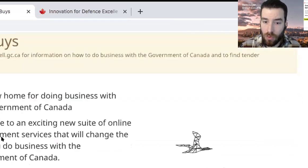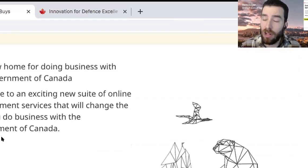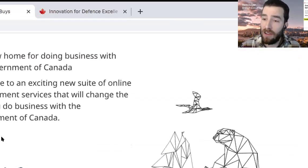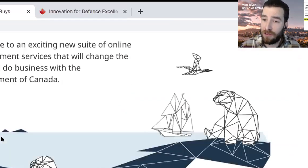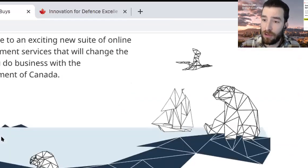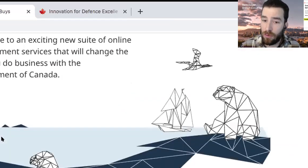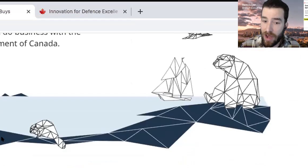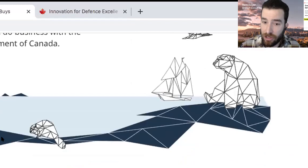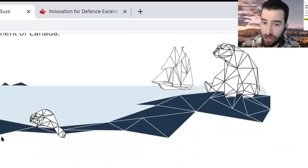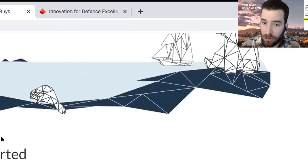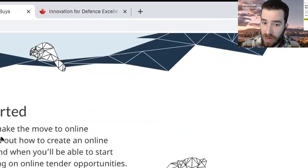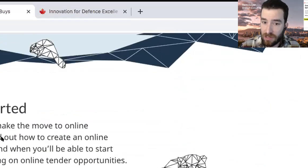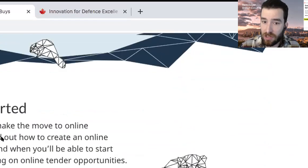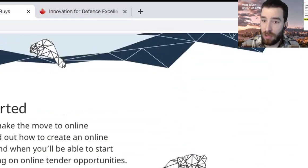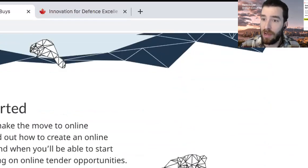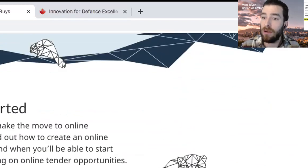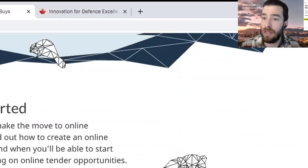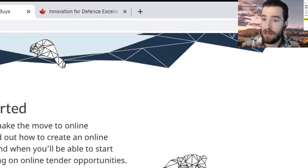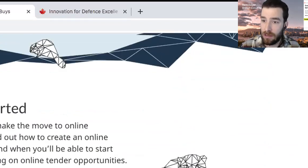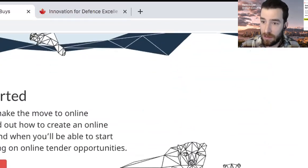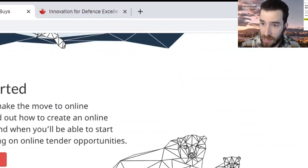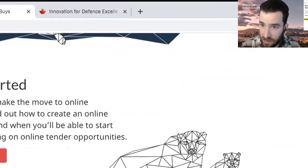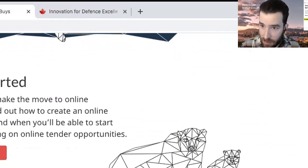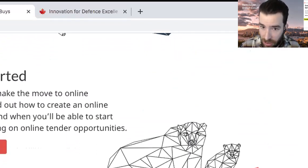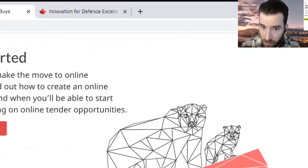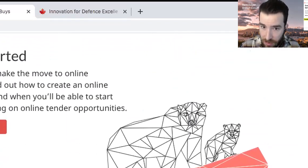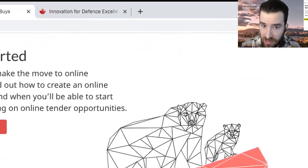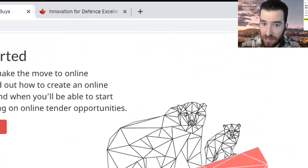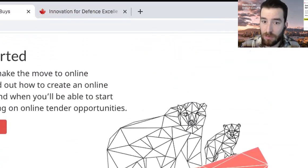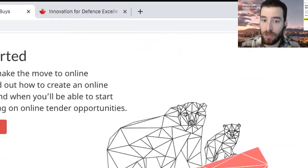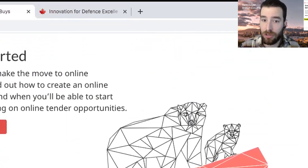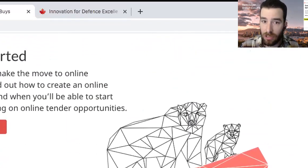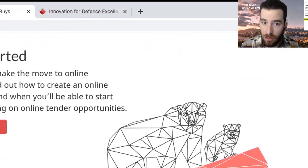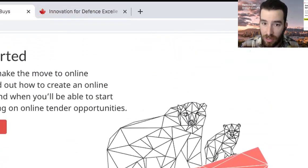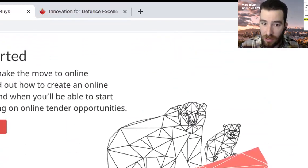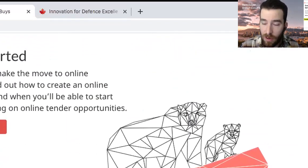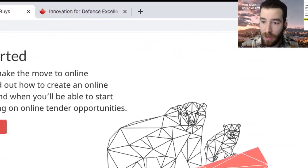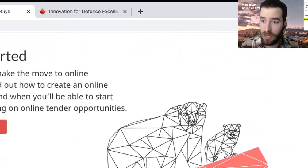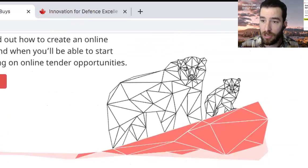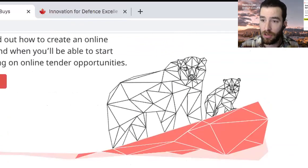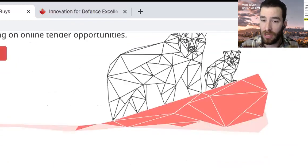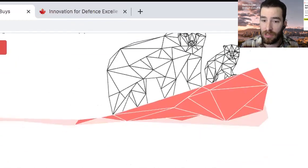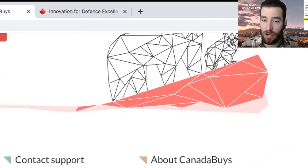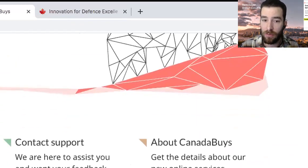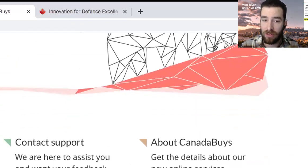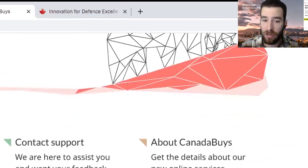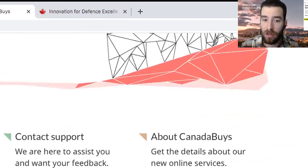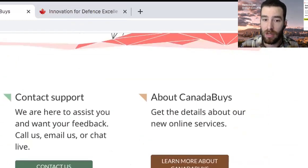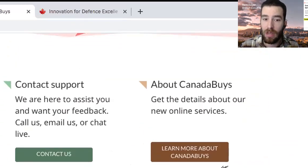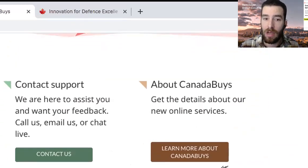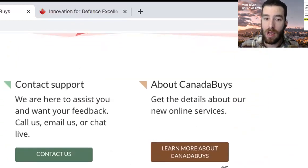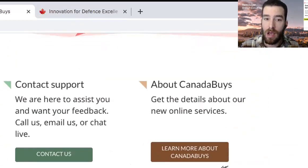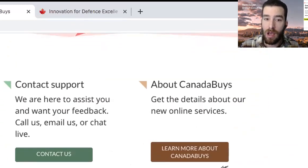So you will have to register as a supplier in the SAP Ariba system, which you can do on this webpage. You can get started with